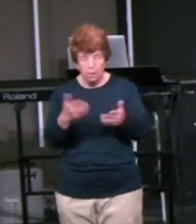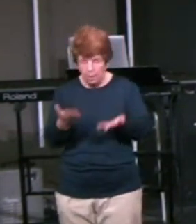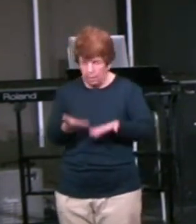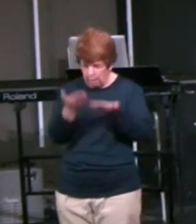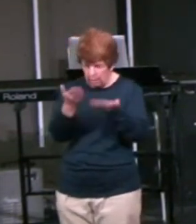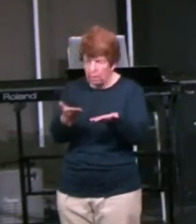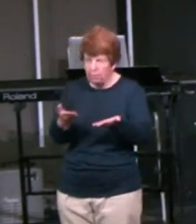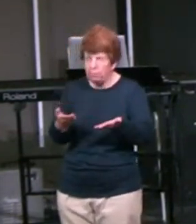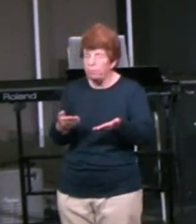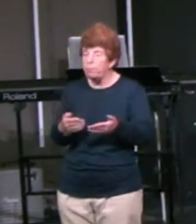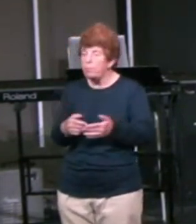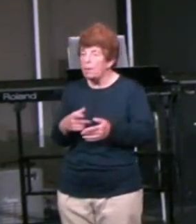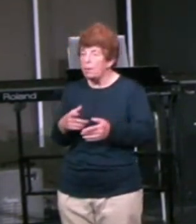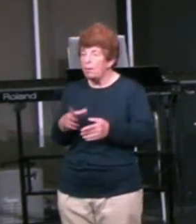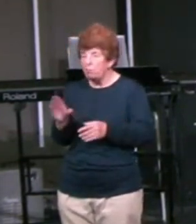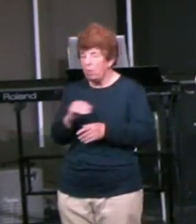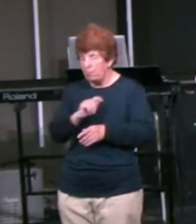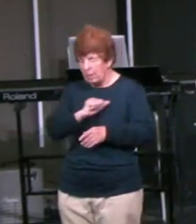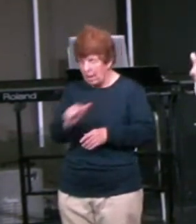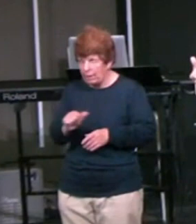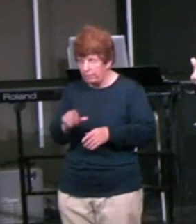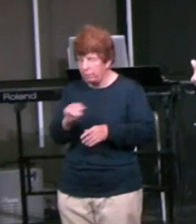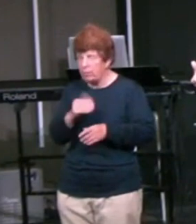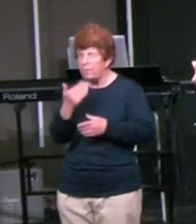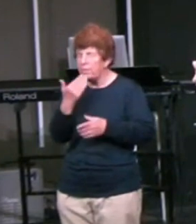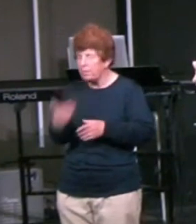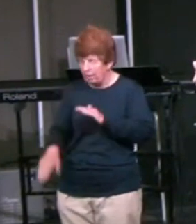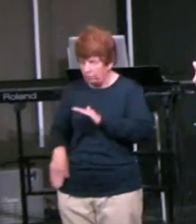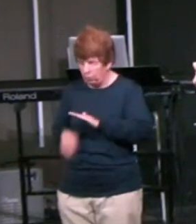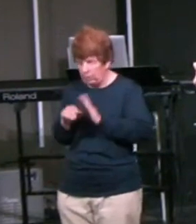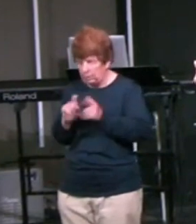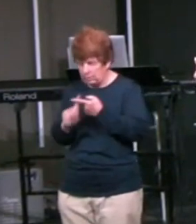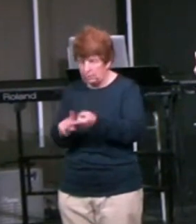Give out of an attitude of gratitude.